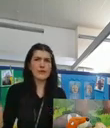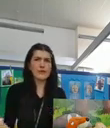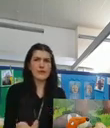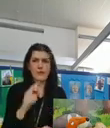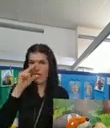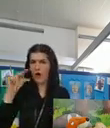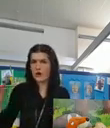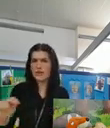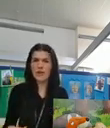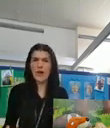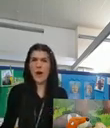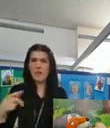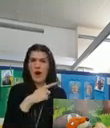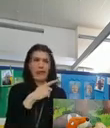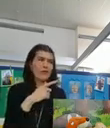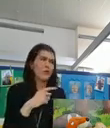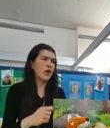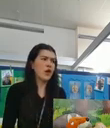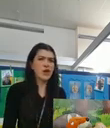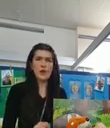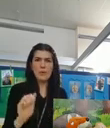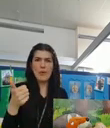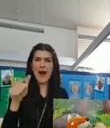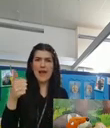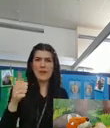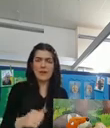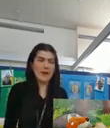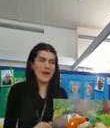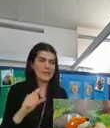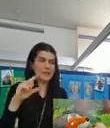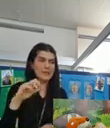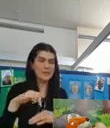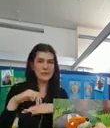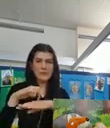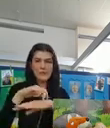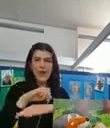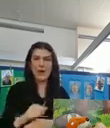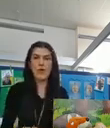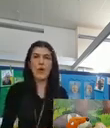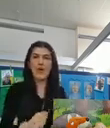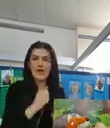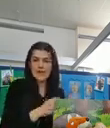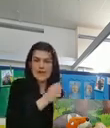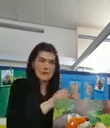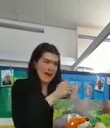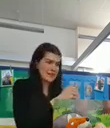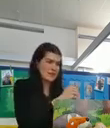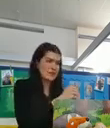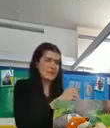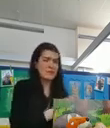"Roasted fox? I'm off! Goodbye, little mouse!" And away he sped.